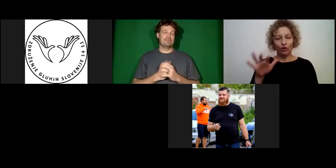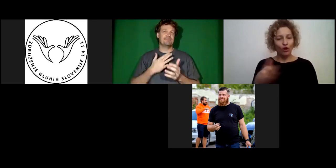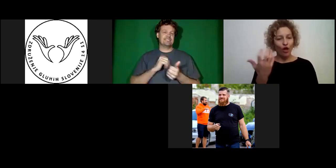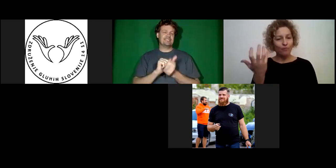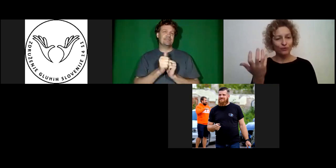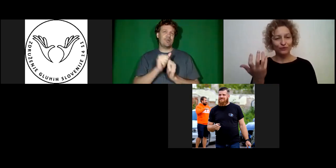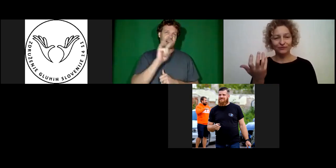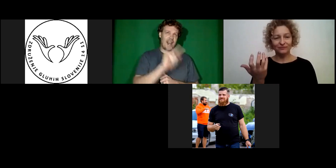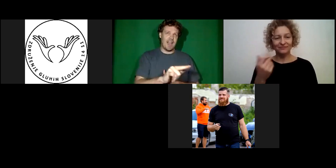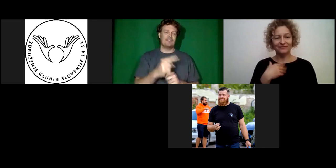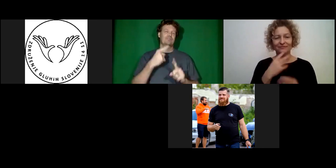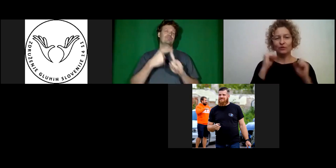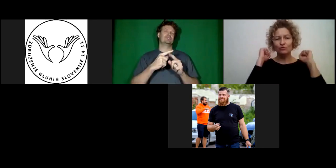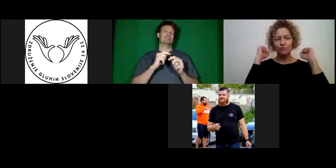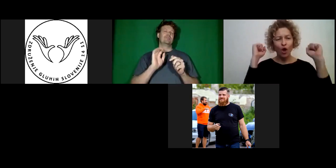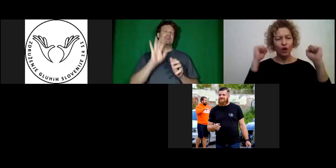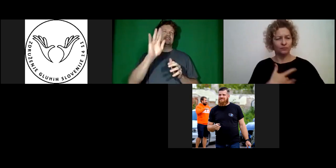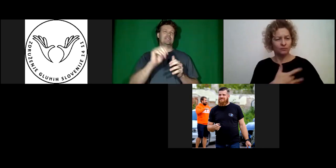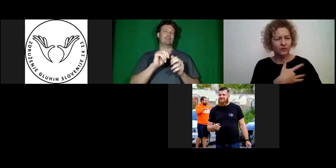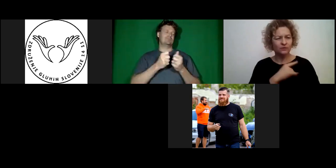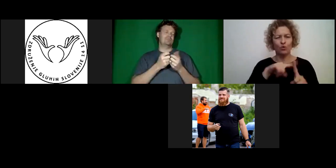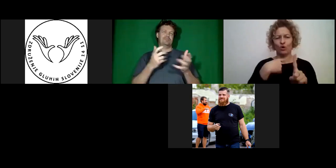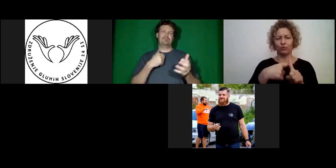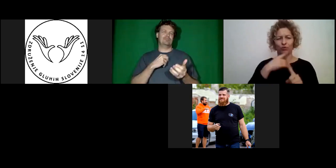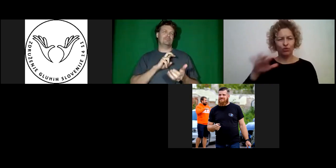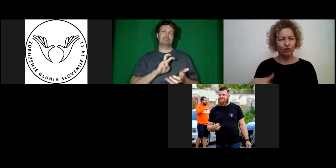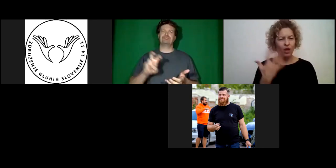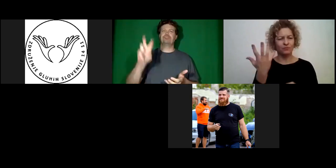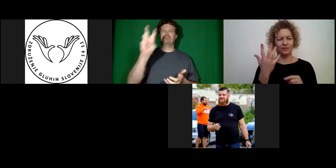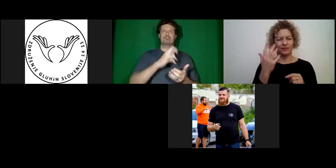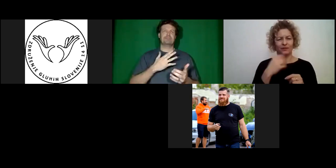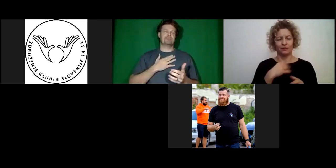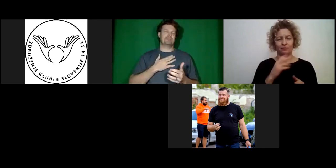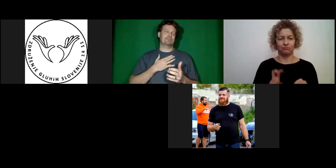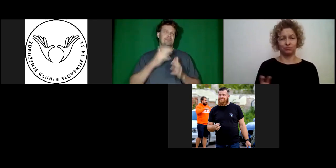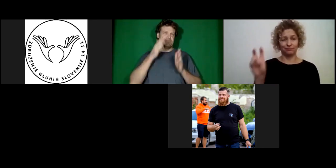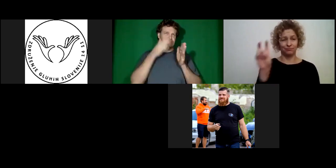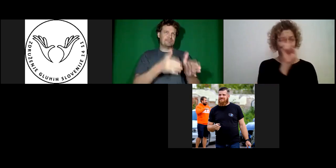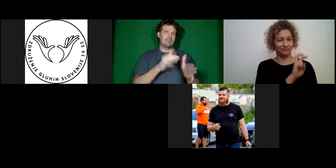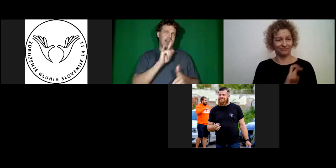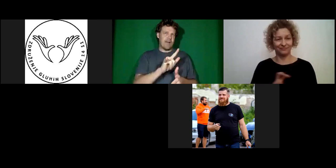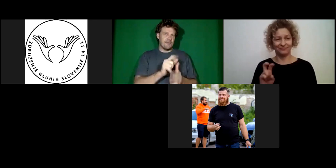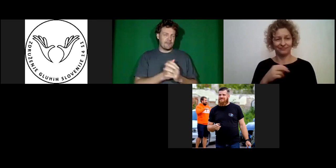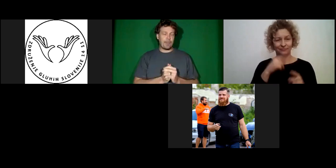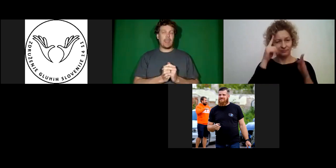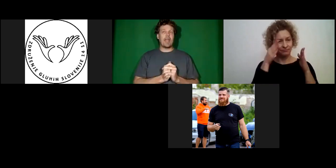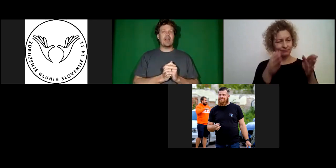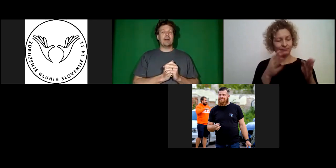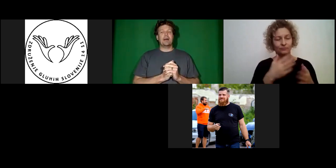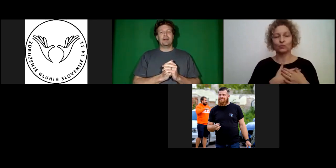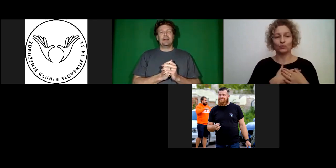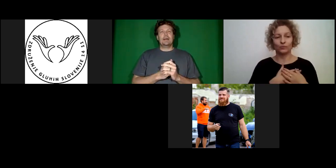And the love of my life has been basketball. I love sports, I love basketball, and I've traveled a